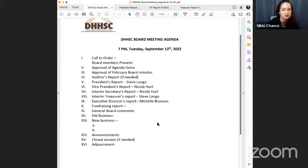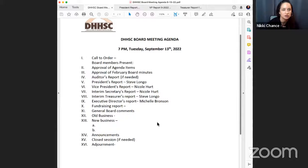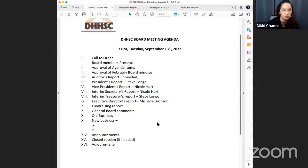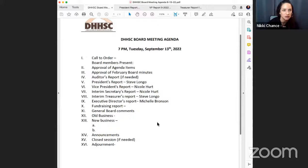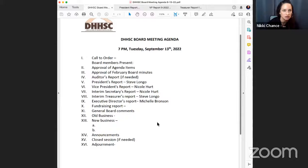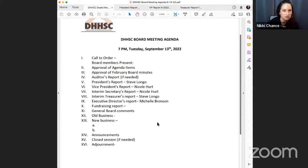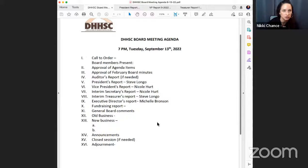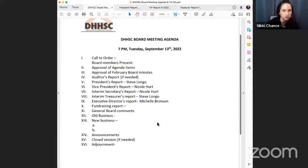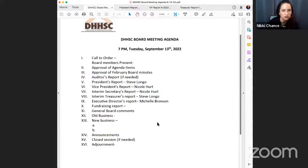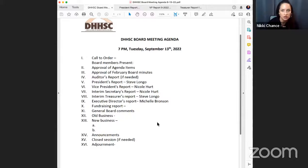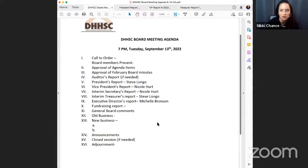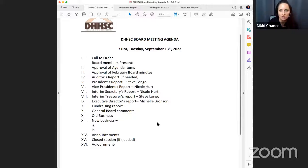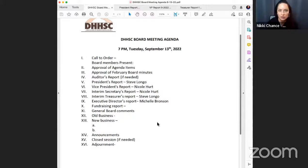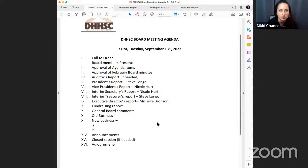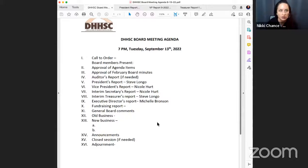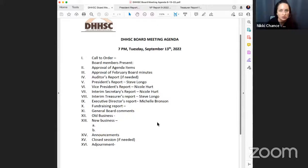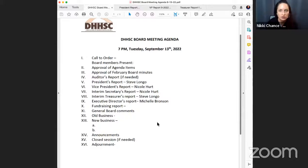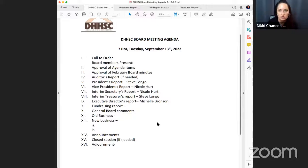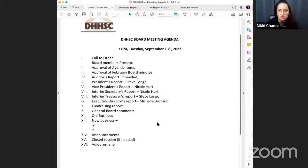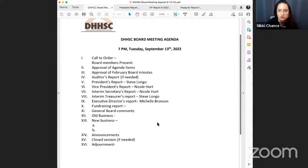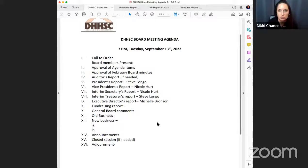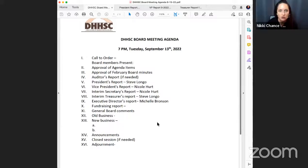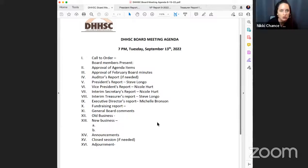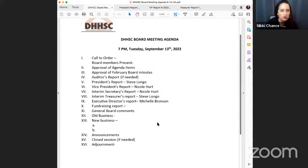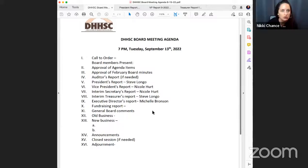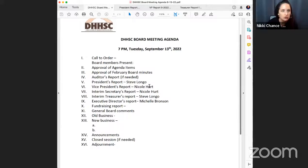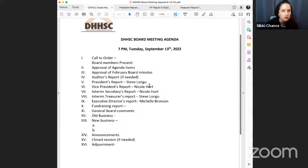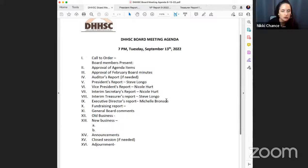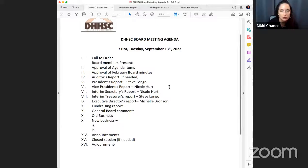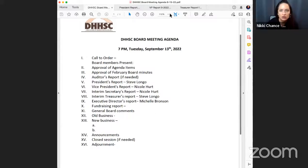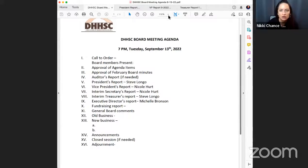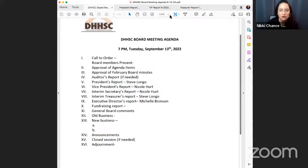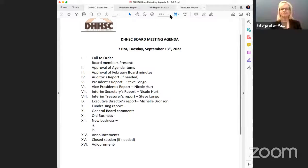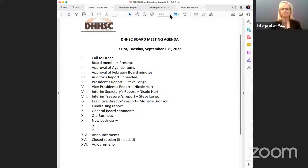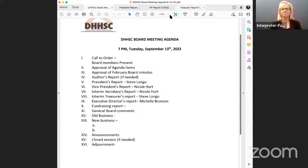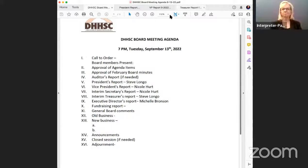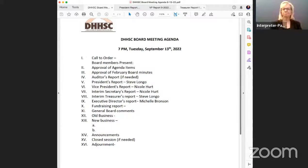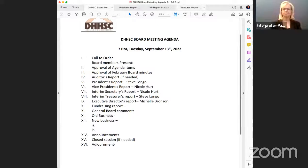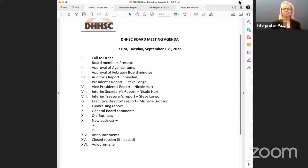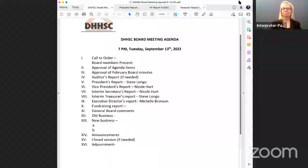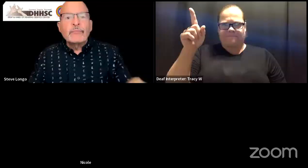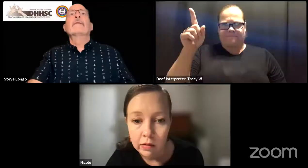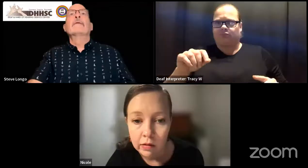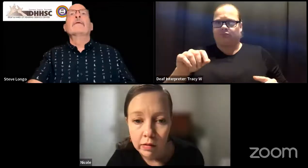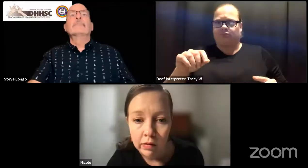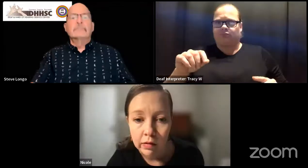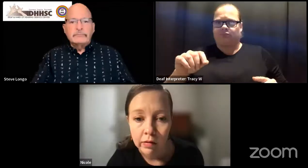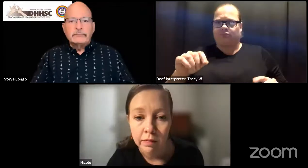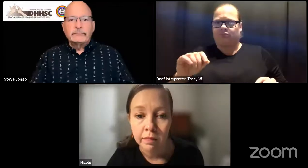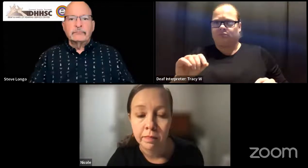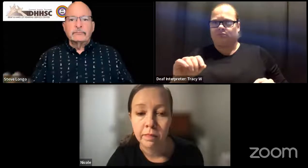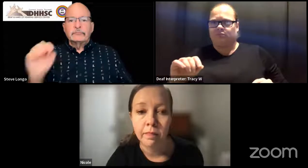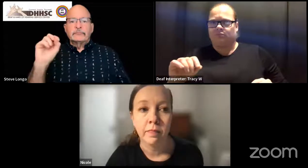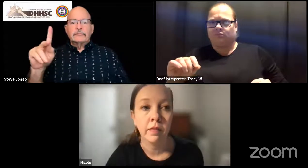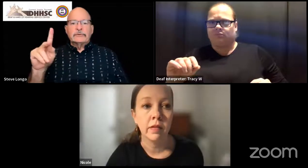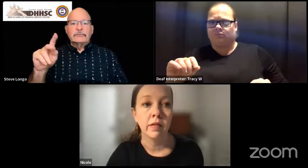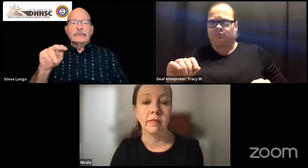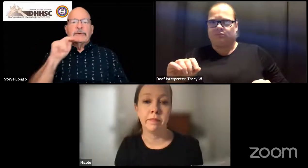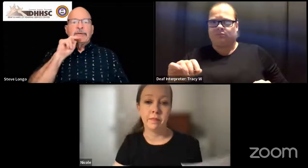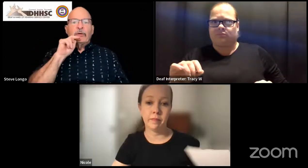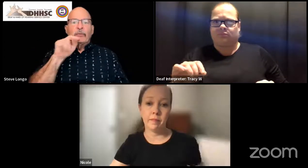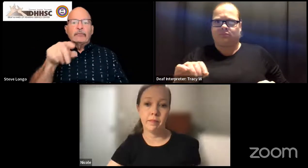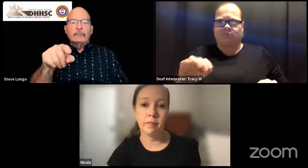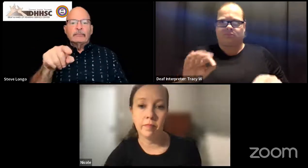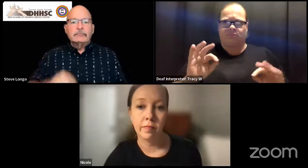has said she makes the move. Anyone opposed? Nicole? None. I'll take the